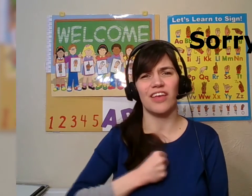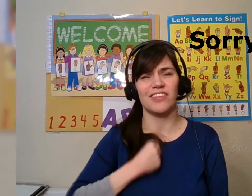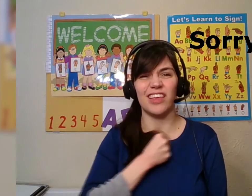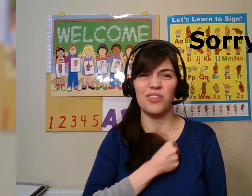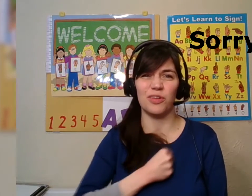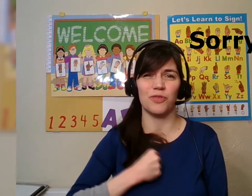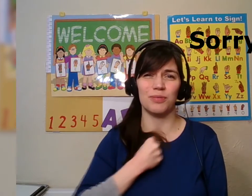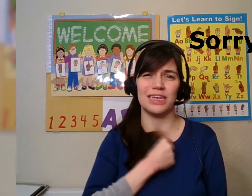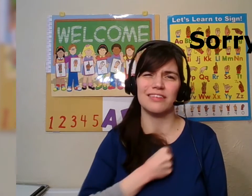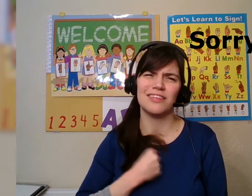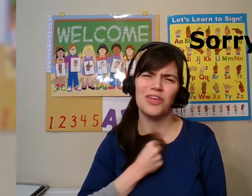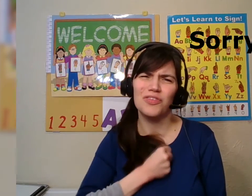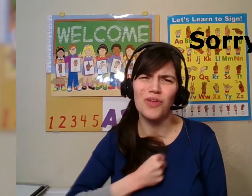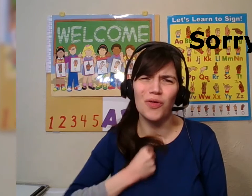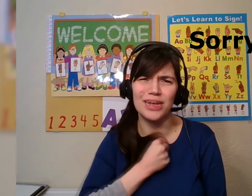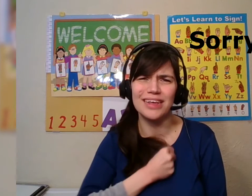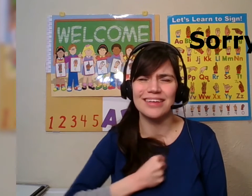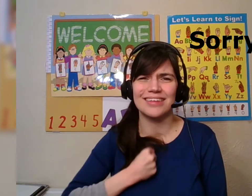chest like you did for please. Sorry.